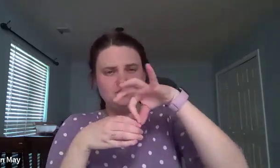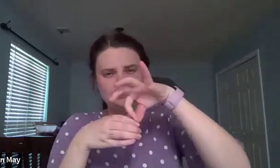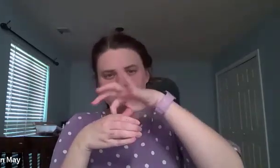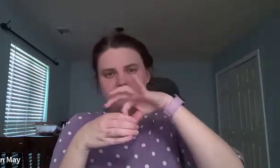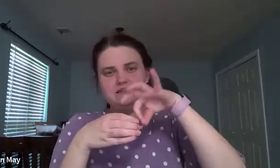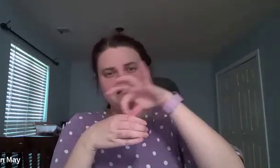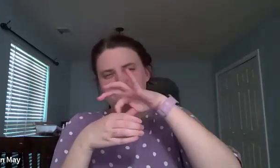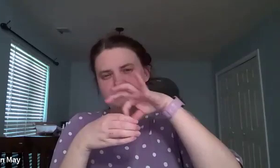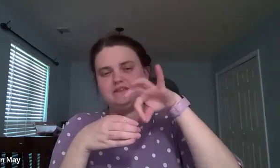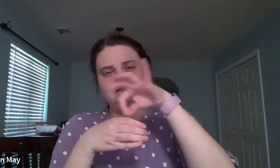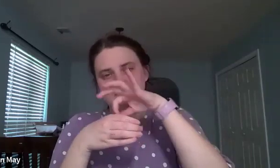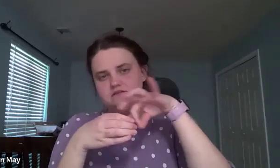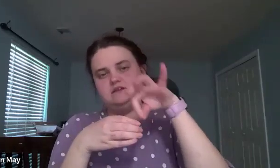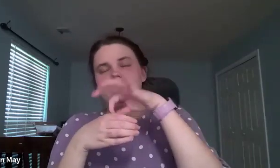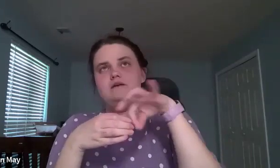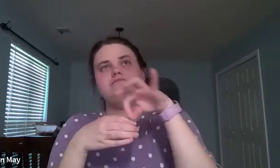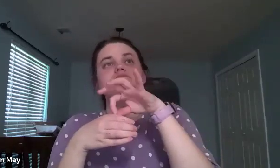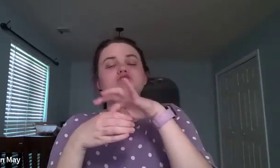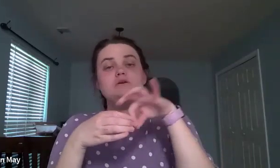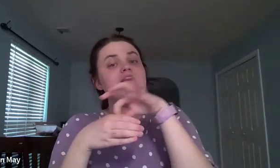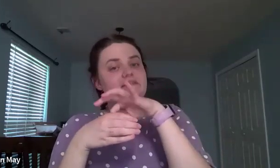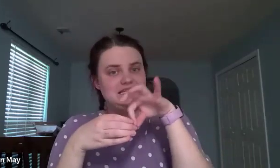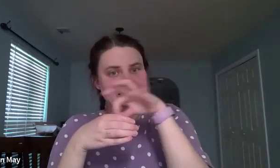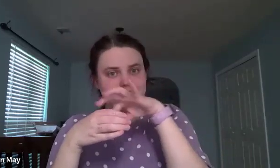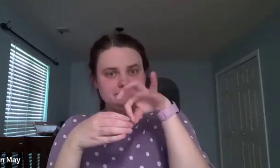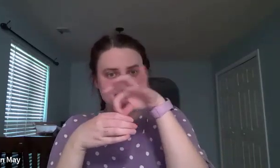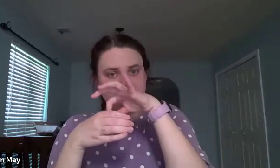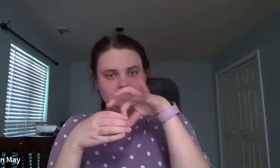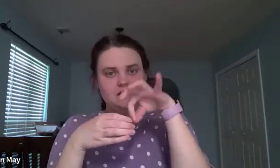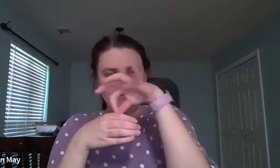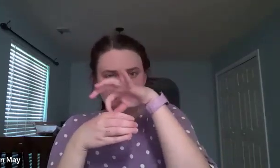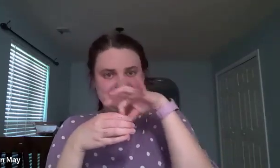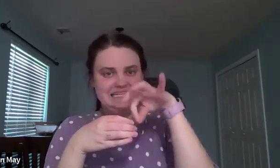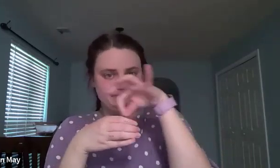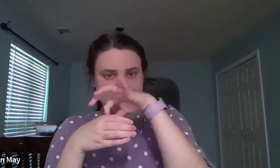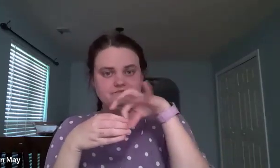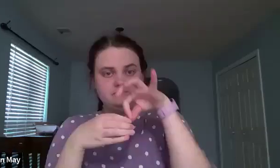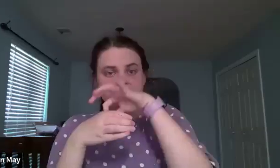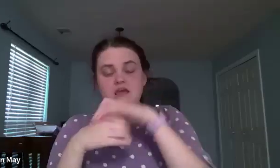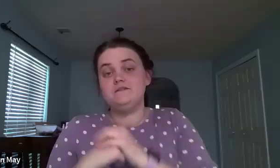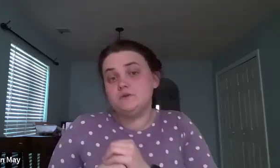you're circling, like spinning stirring in like the tea. Tea.